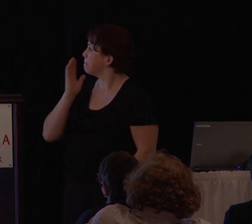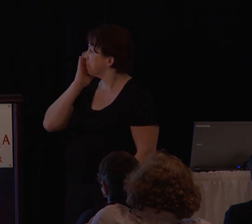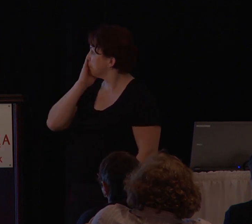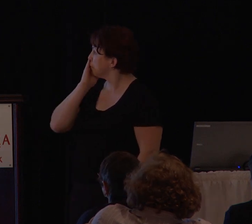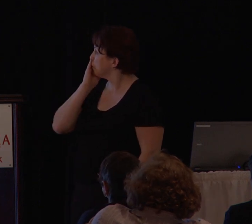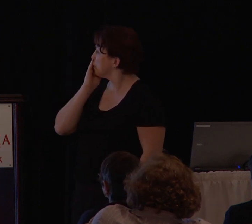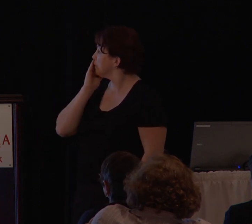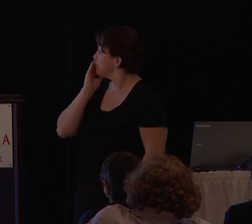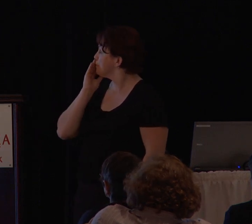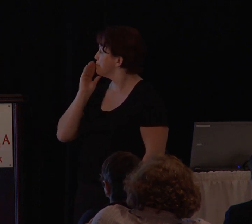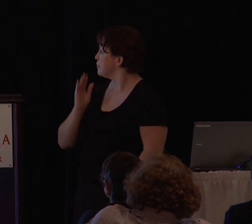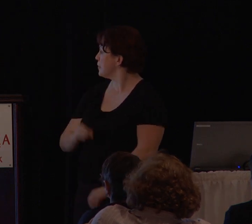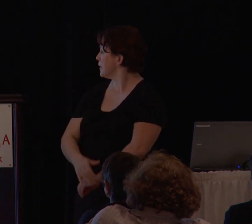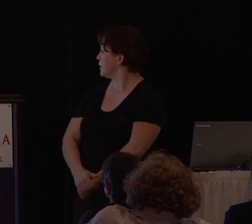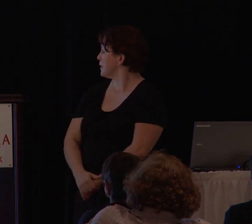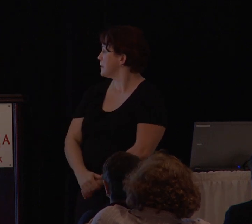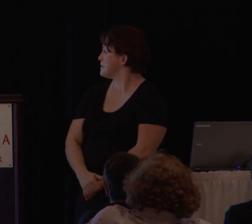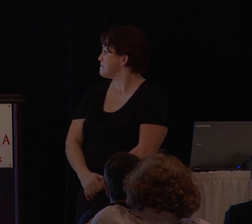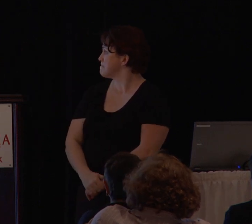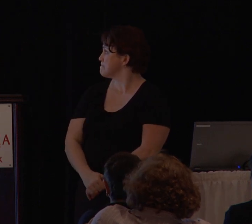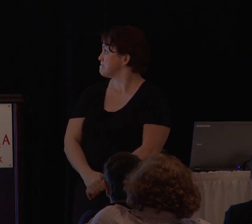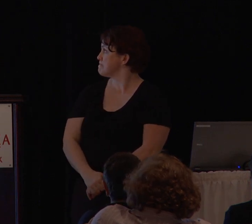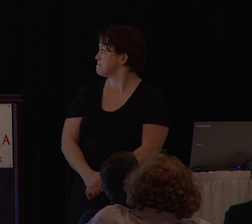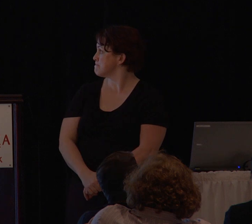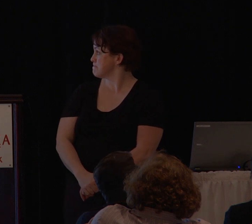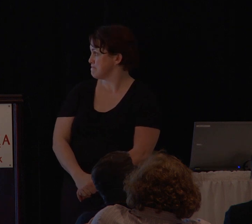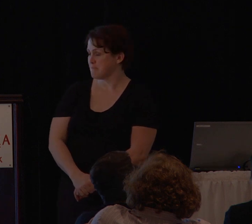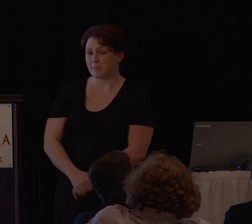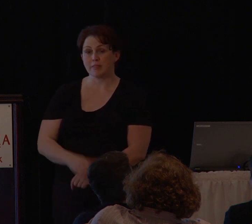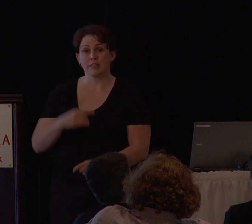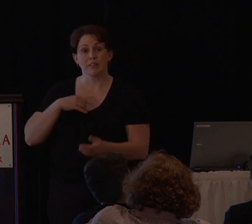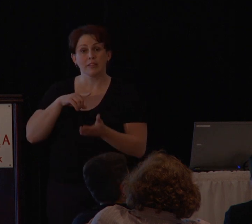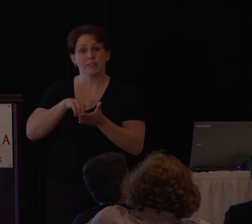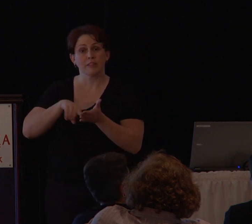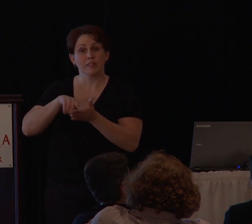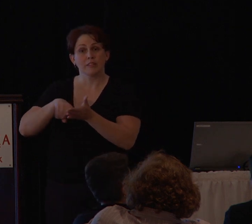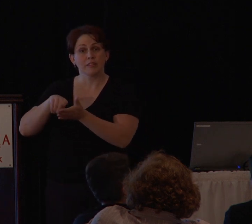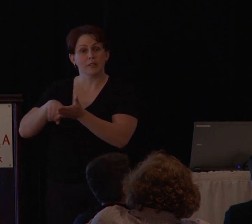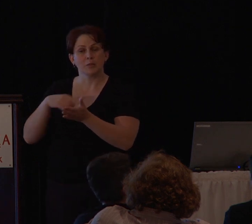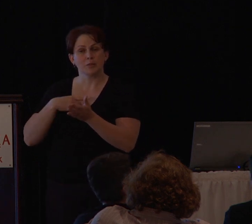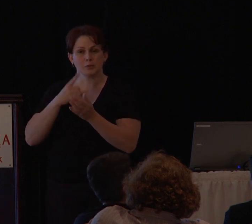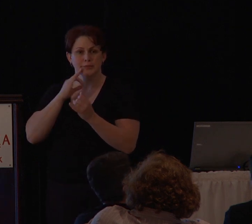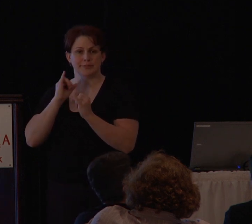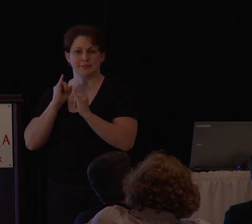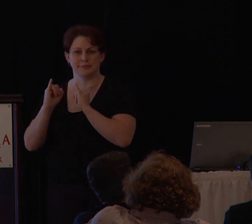And we did this through a qualitative study, so it was interviewing.